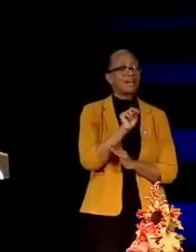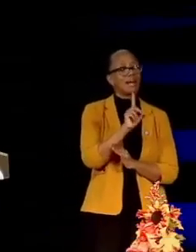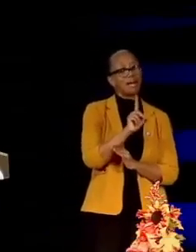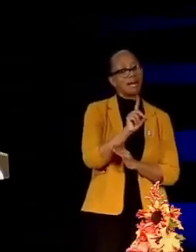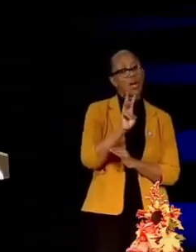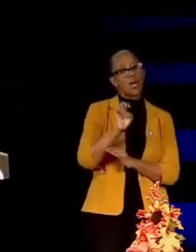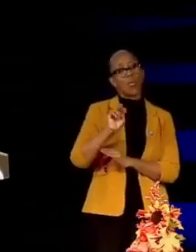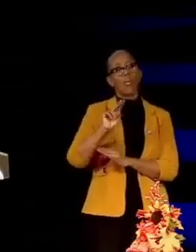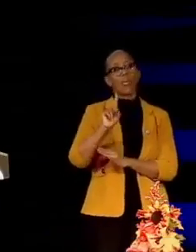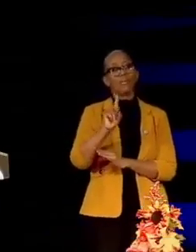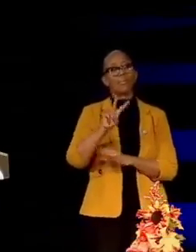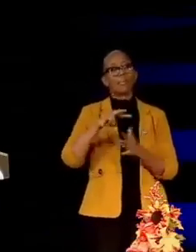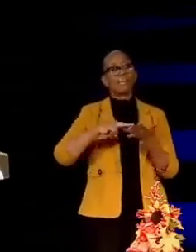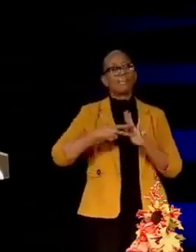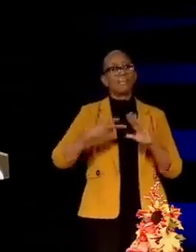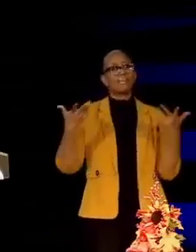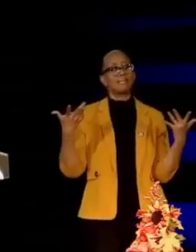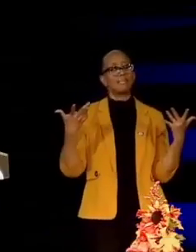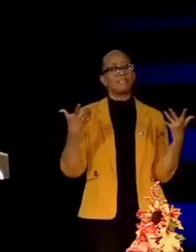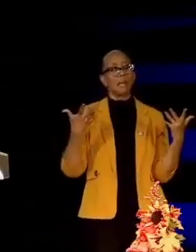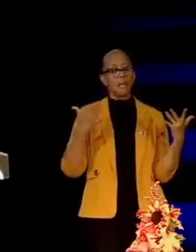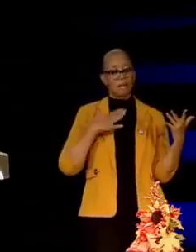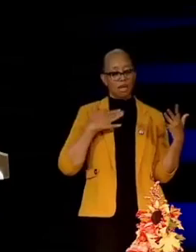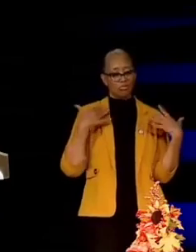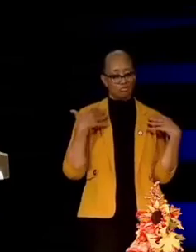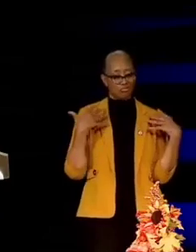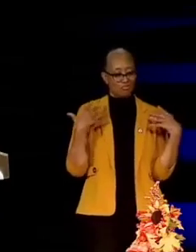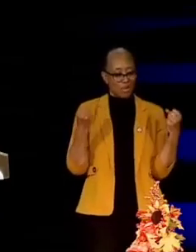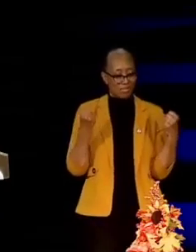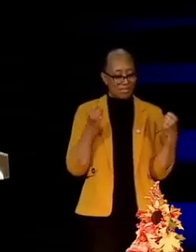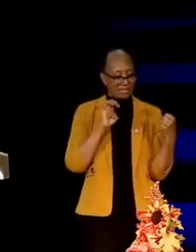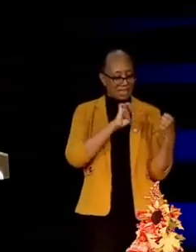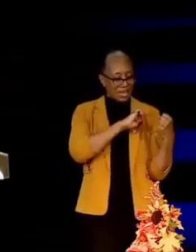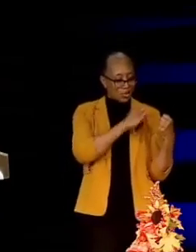It is a return of strength or energy